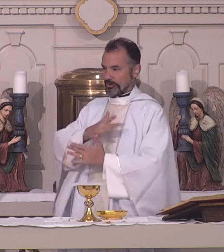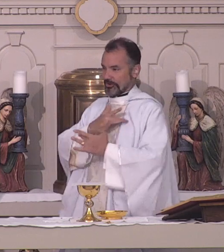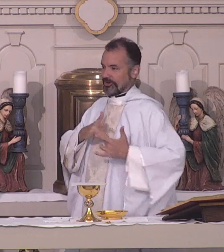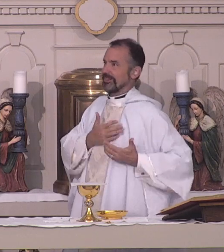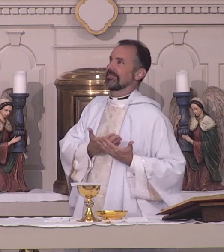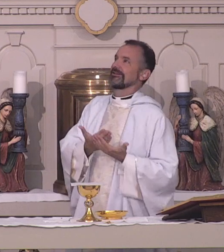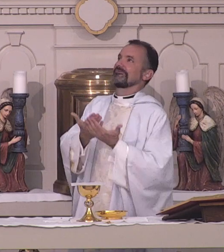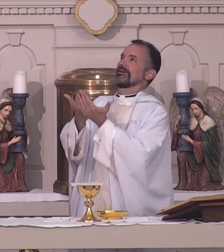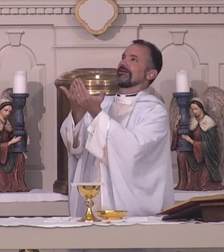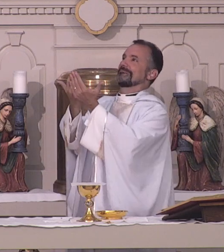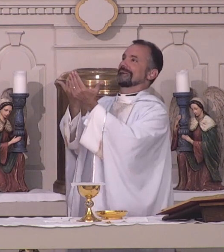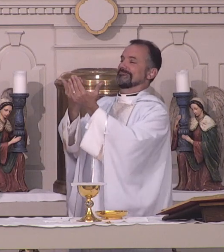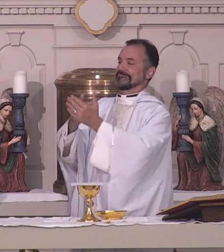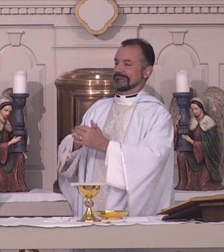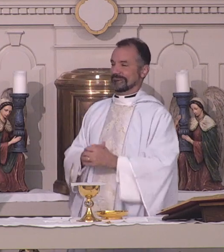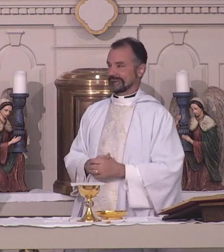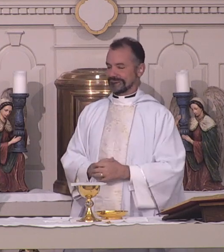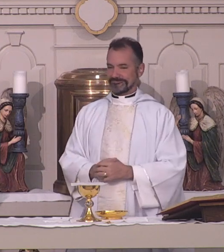Lift up your heart.